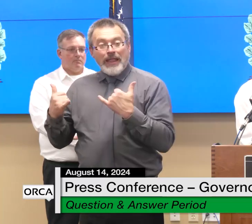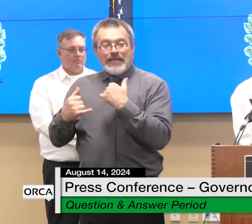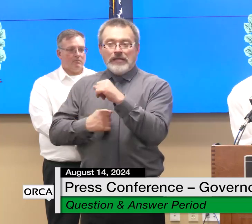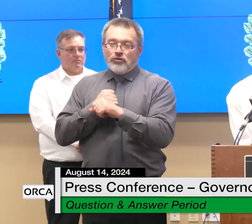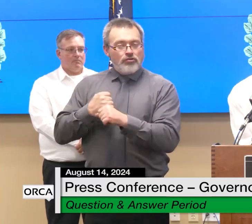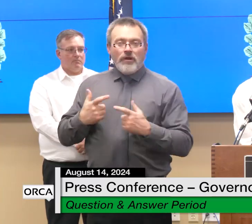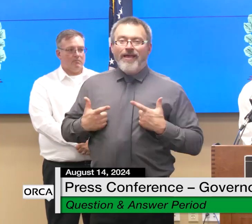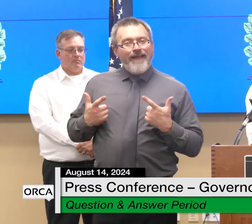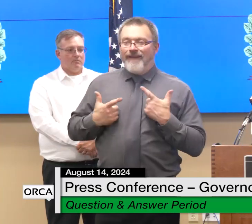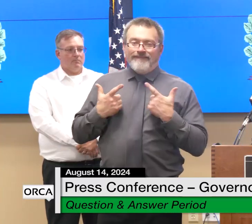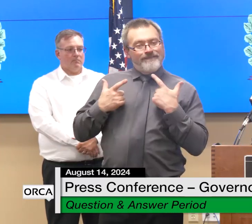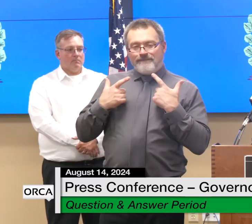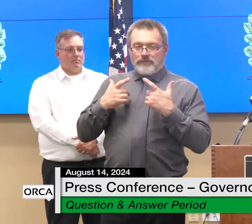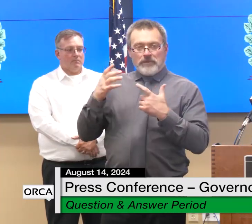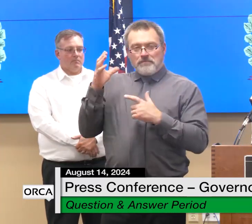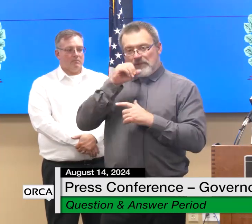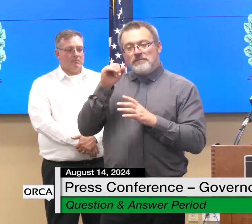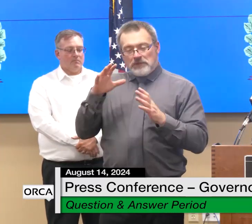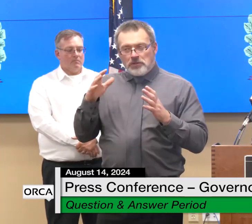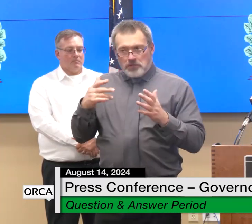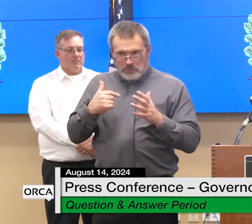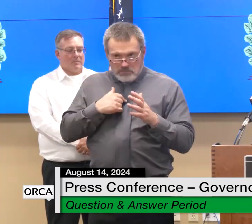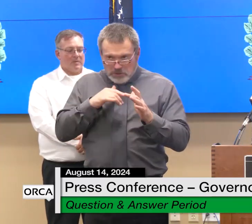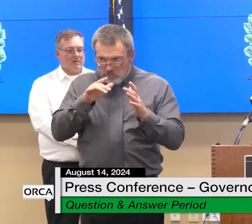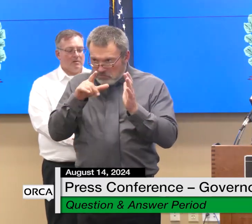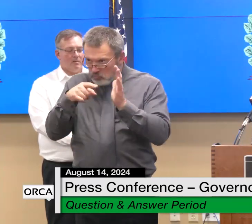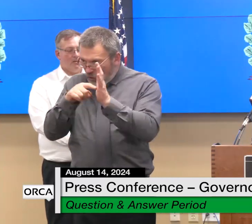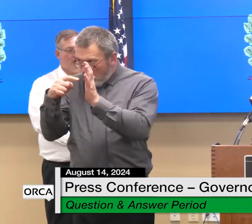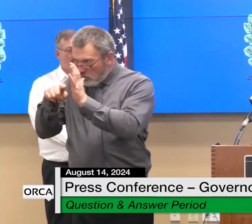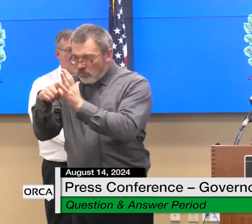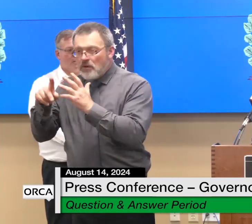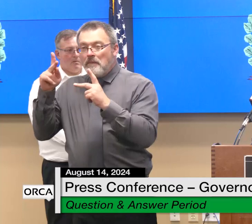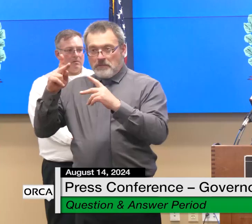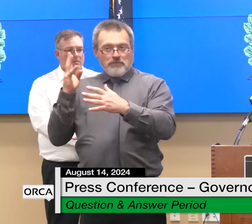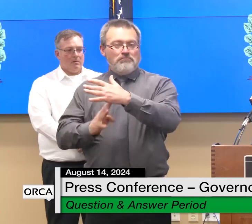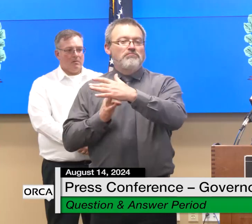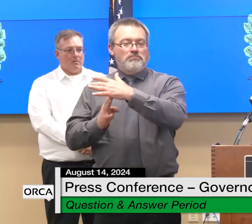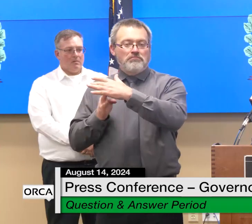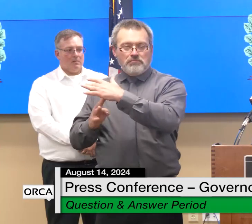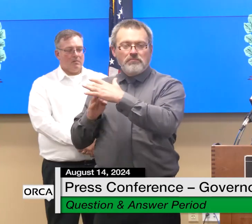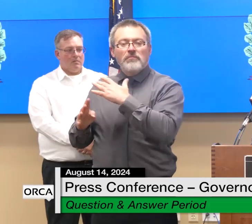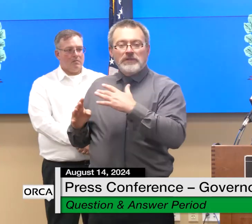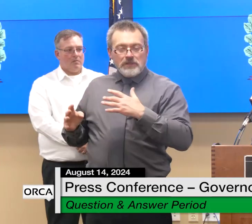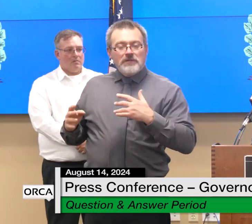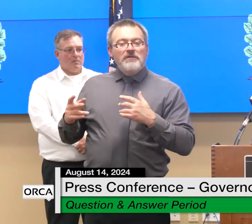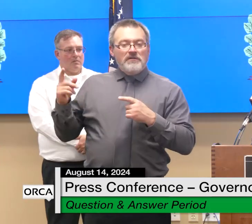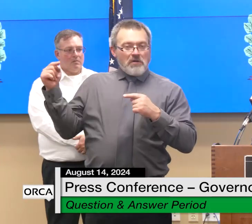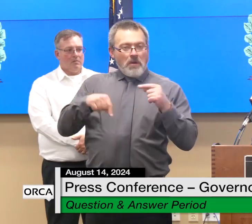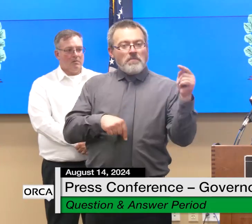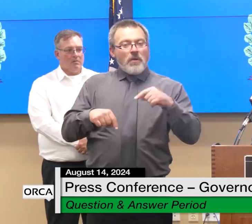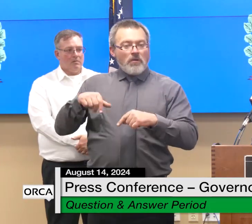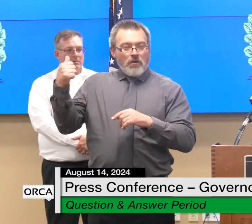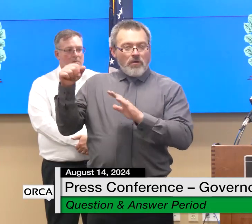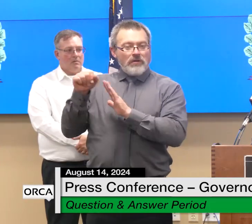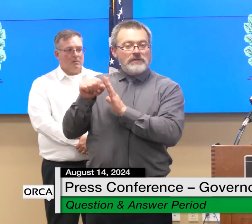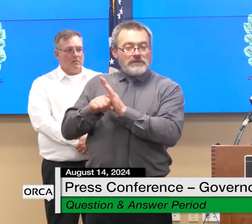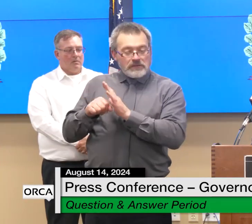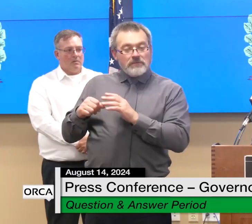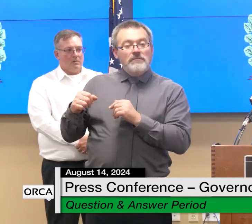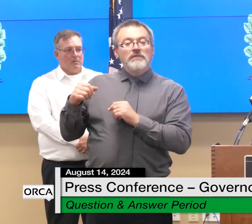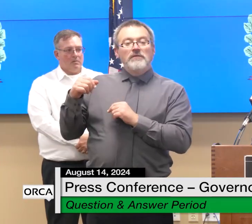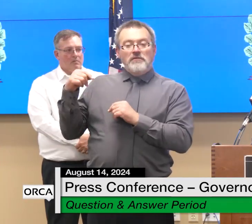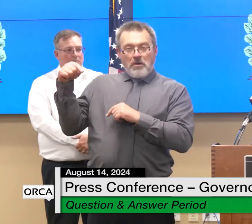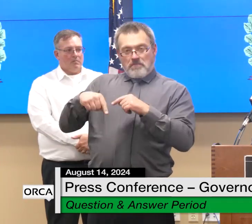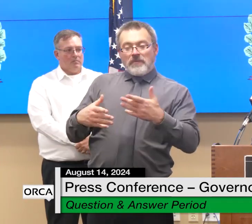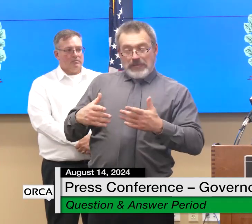Just anecdotally, when I went to, I think it was last week, when I went to Lindenville, and I was going